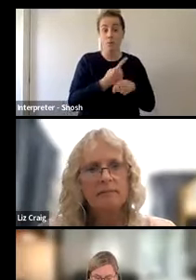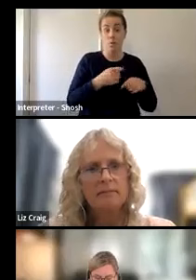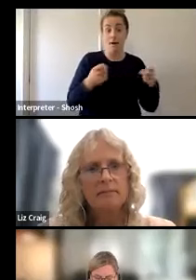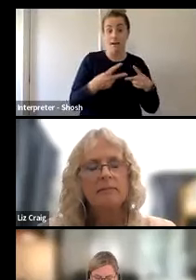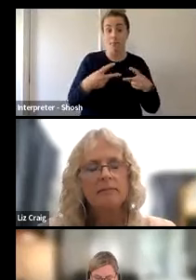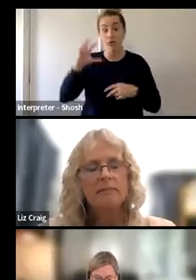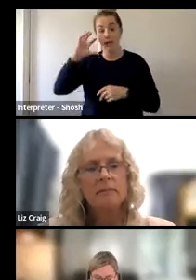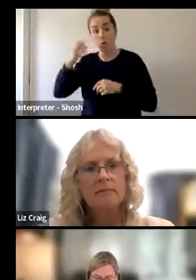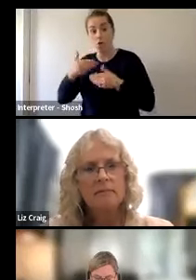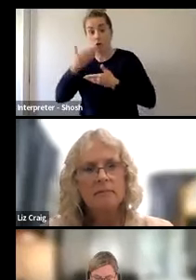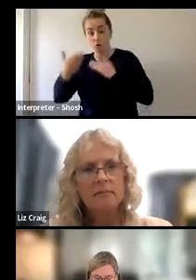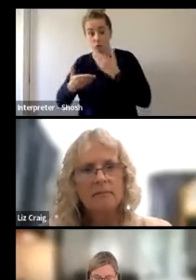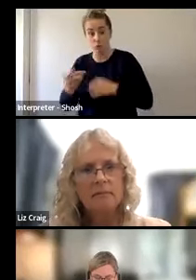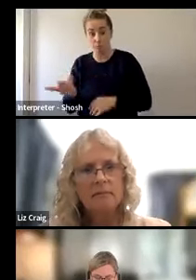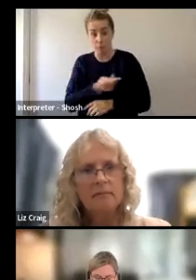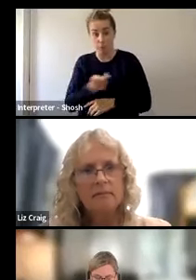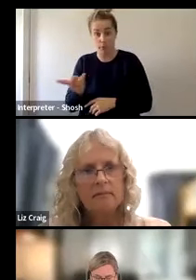audio description.